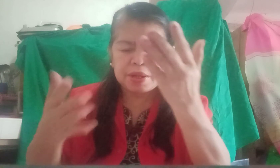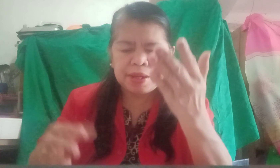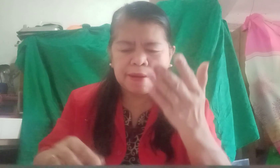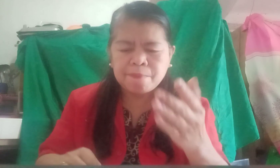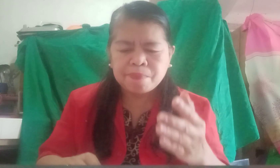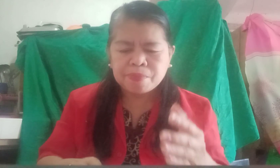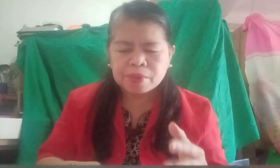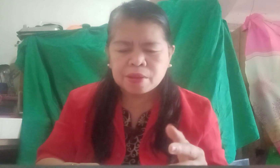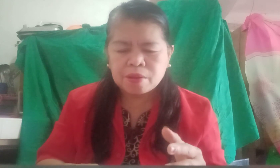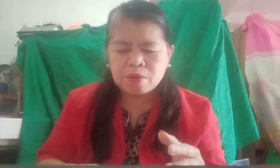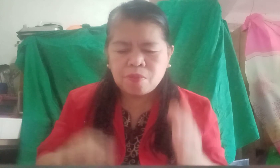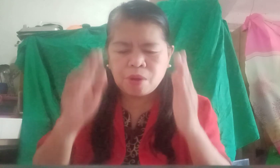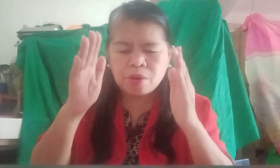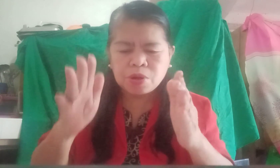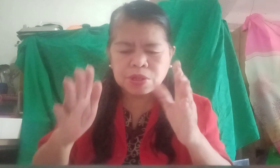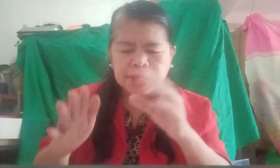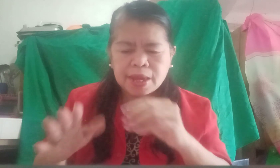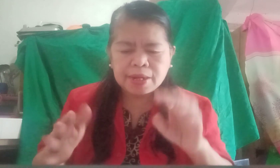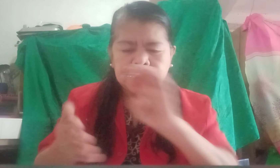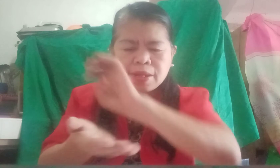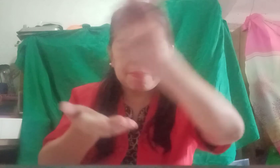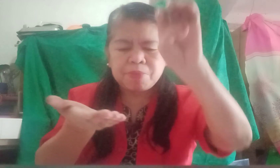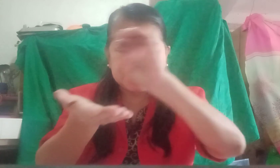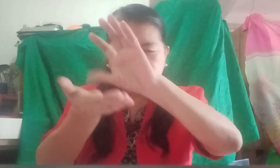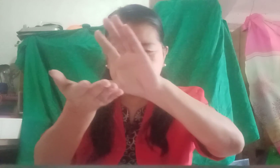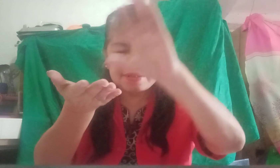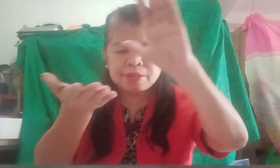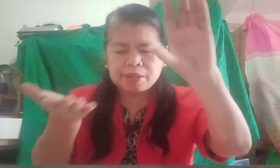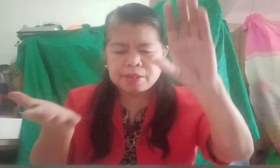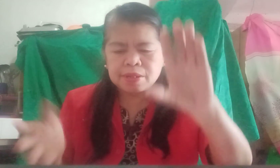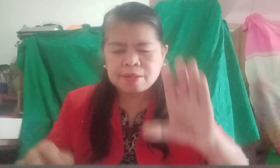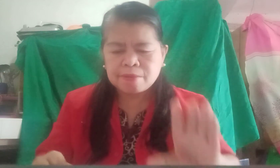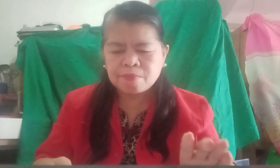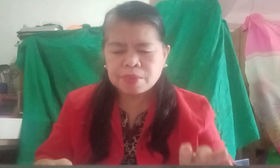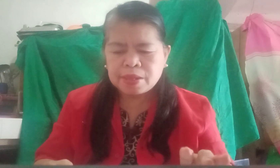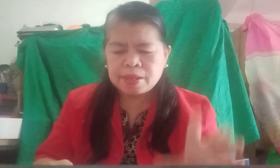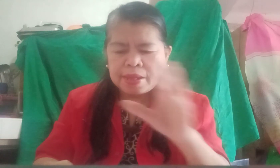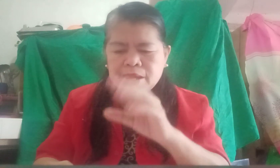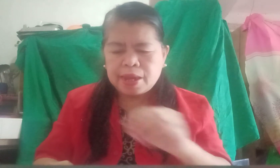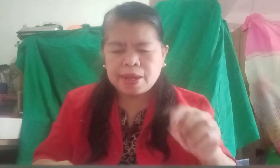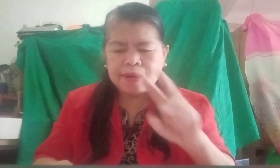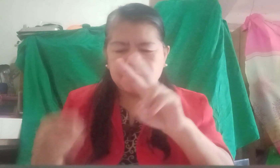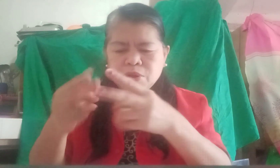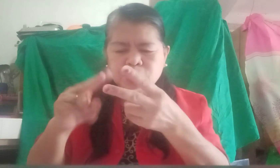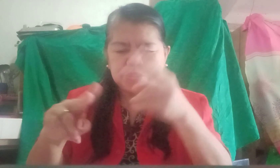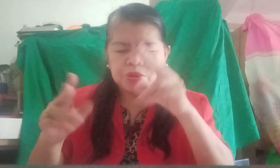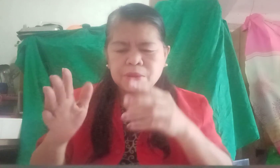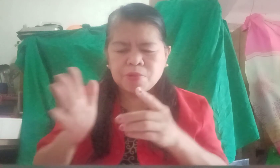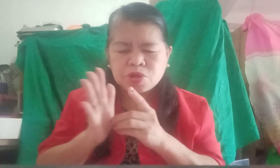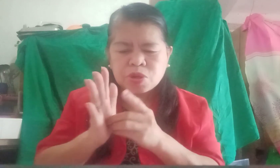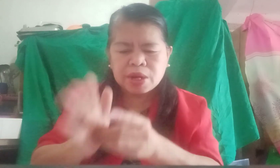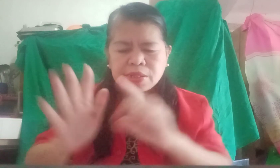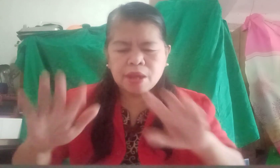between focus and epicenter. And number 2, demonstrate